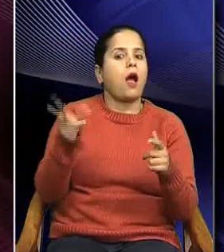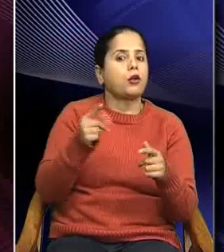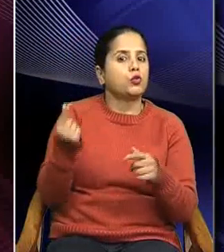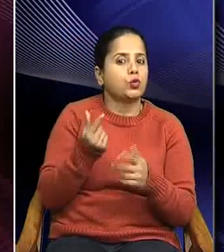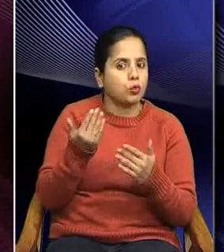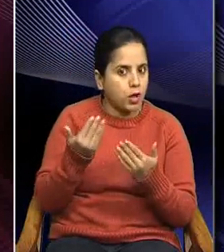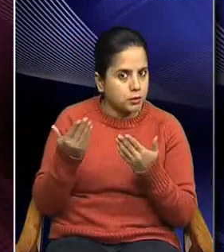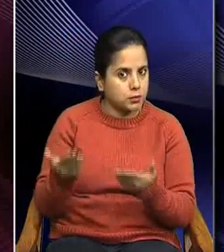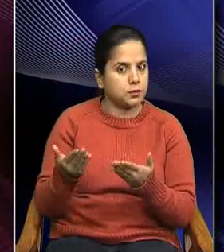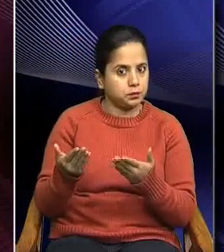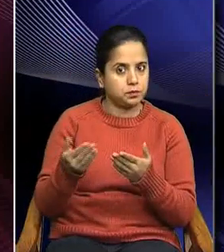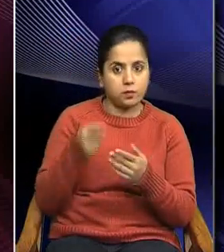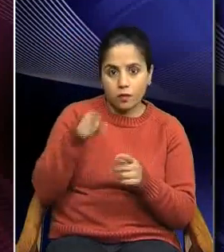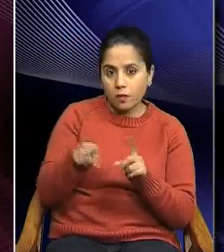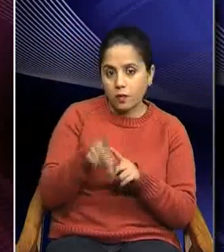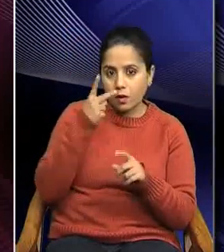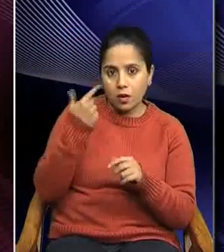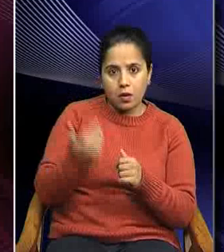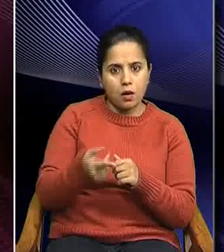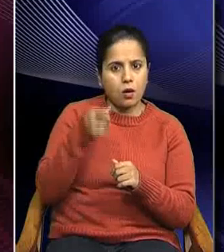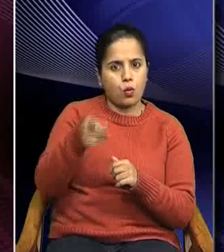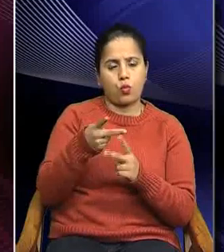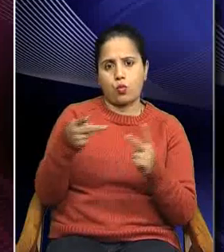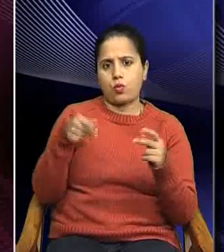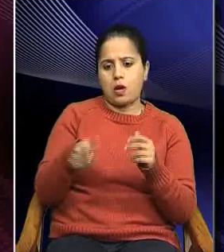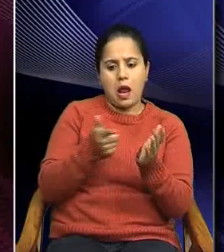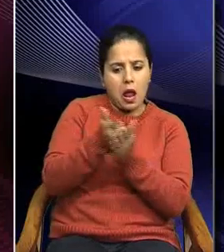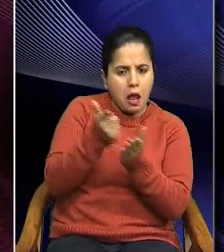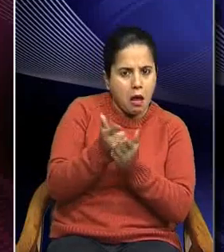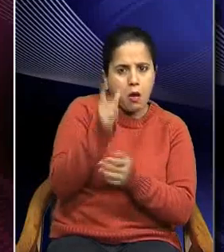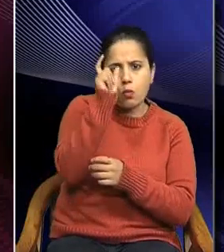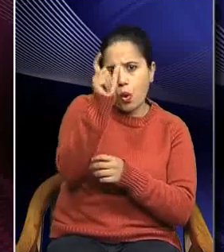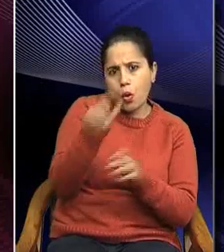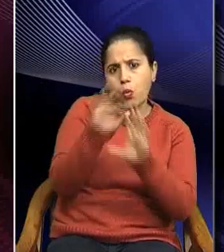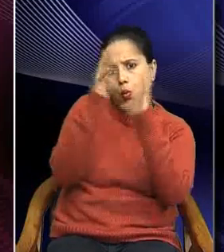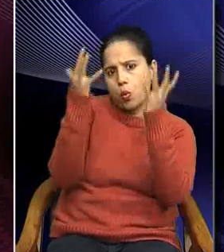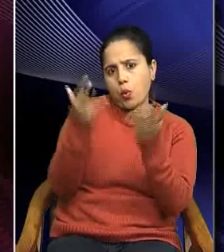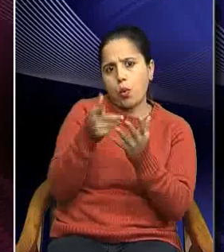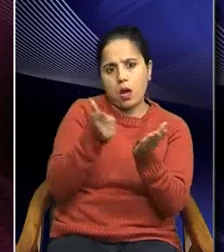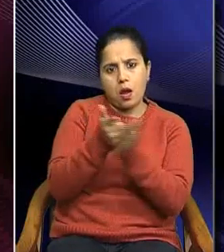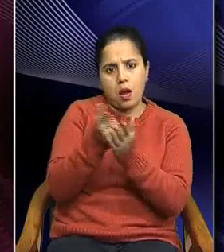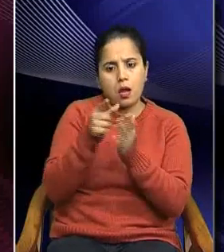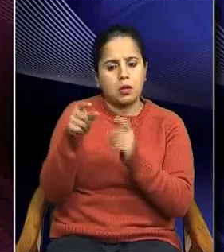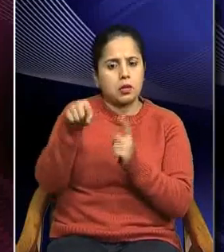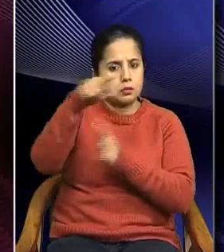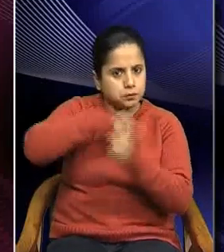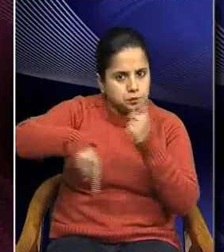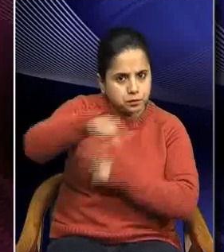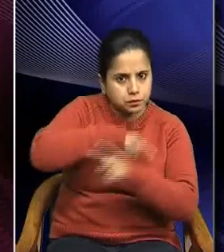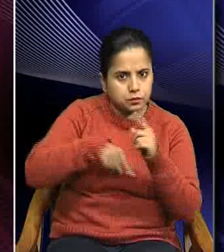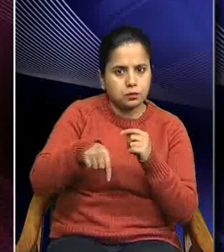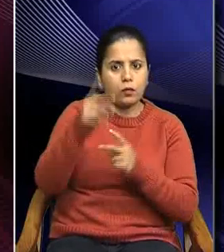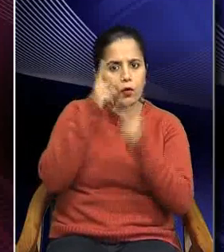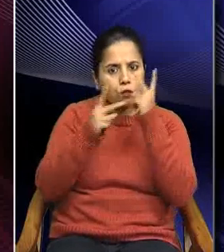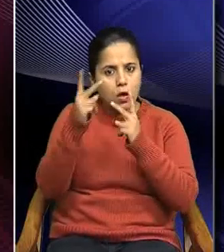this is the agrarian world order. This is agricultural cycle, the way it is visualized